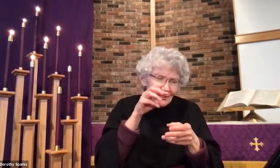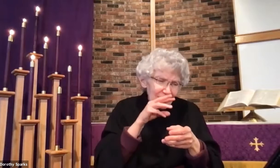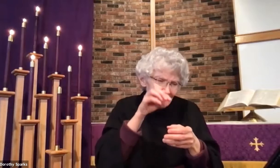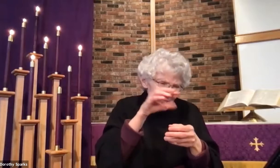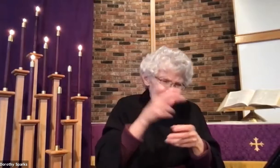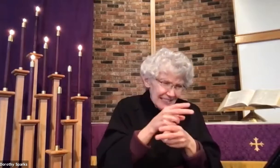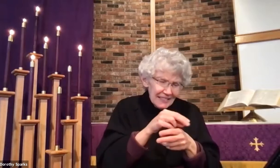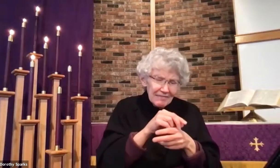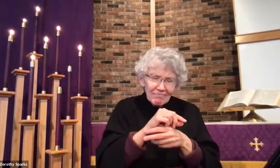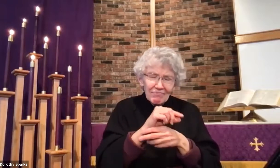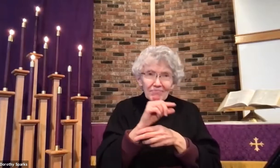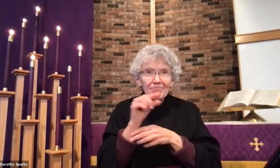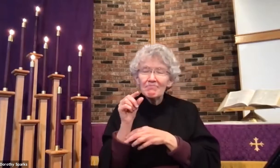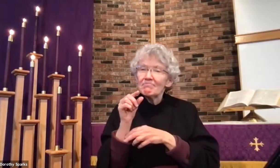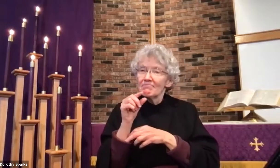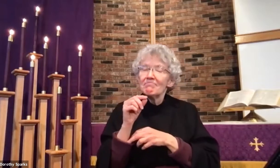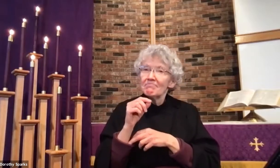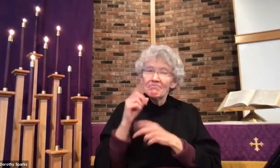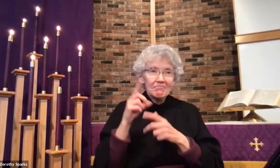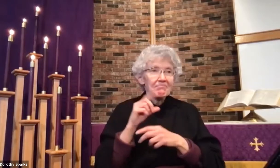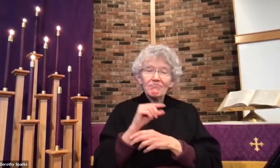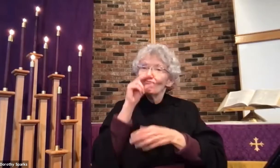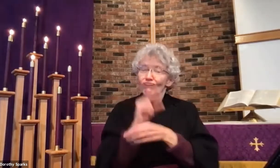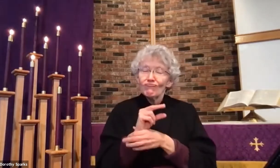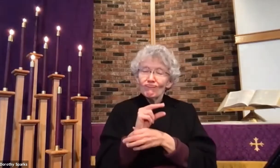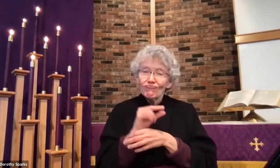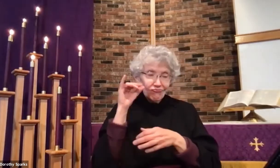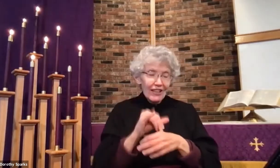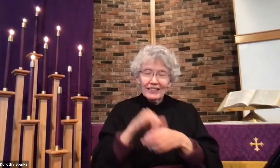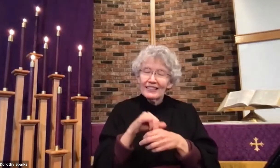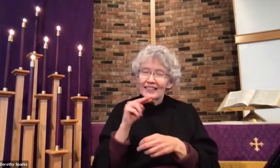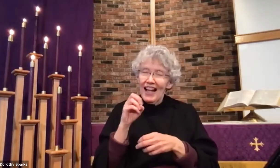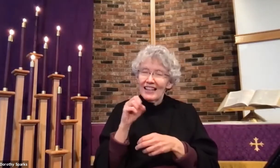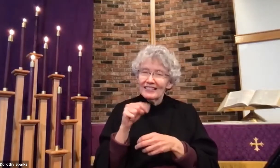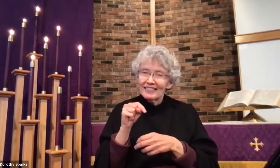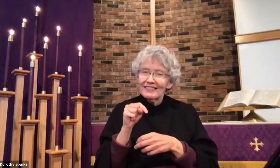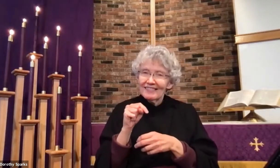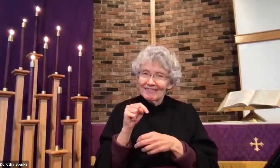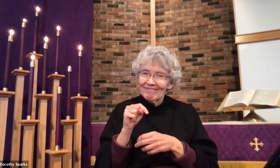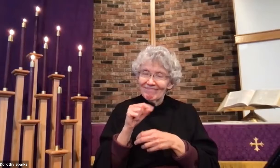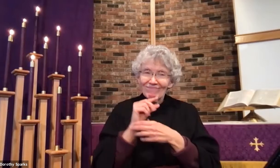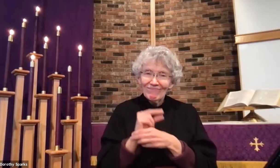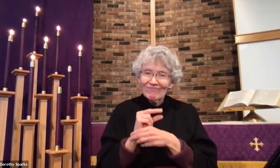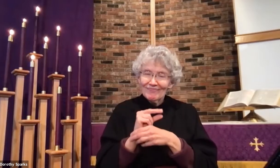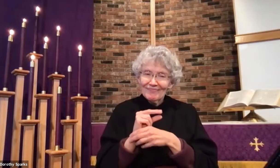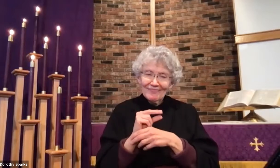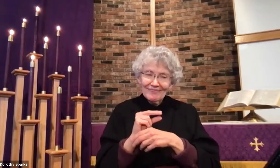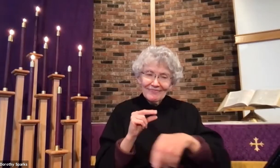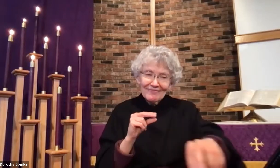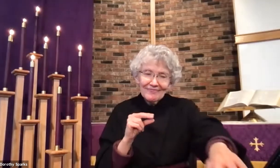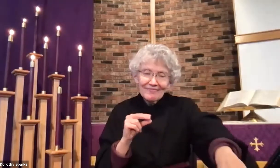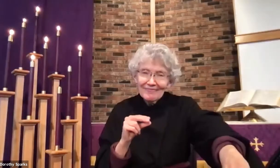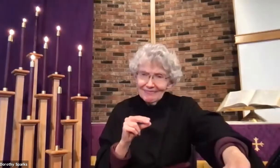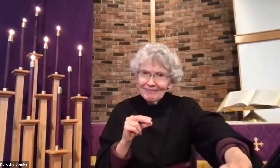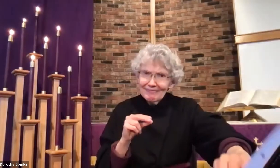received some more eggs from the farmer and placed them in the nest. And then he put drops of water on